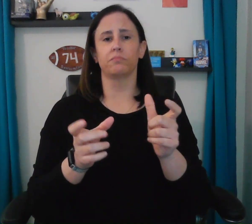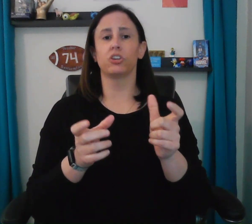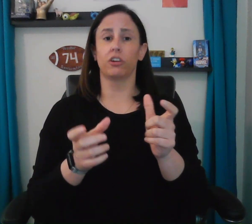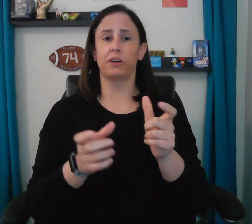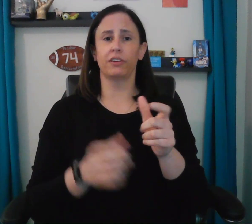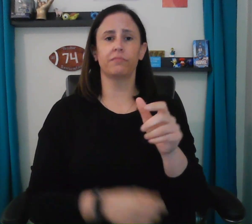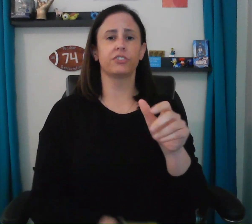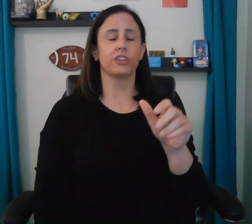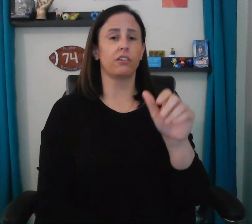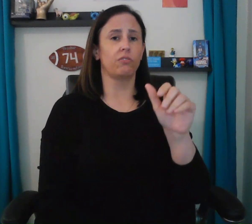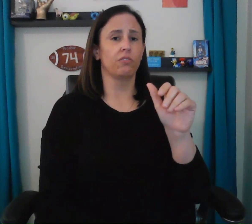talk about it. So